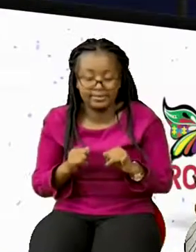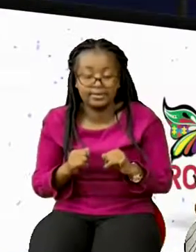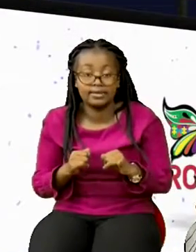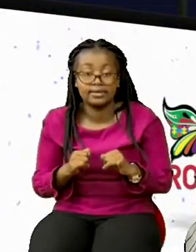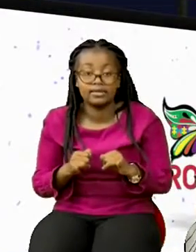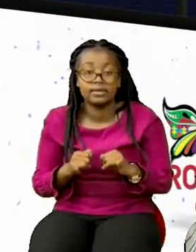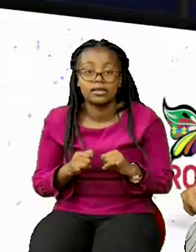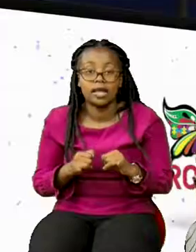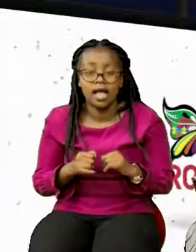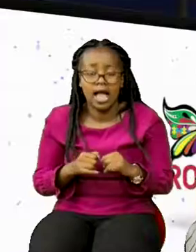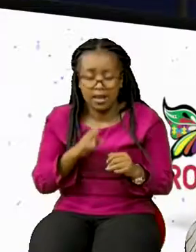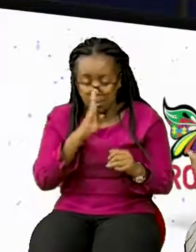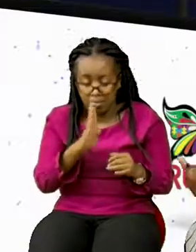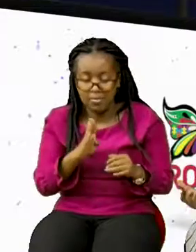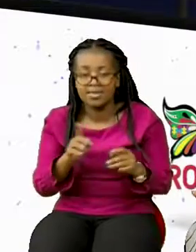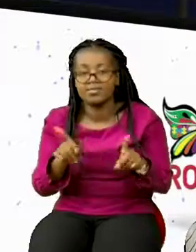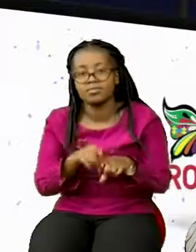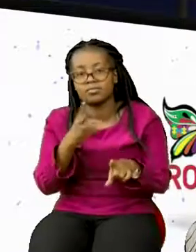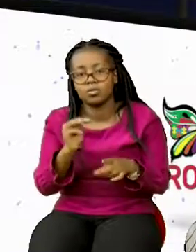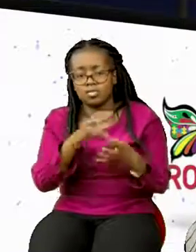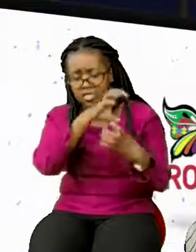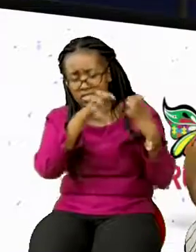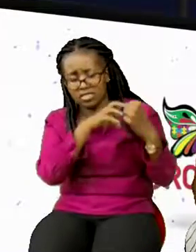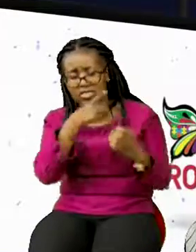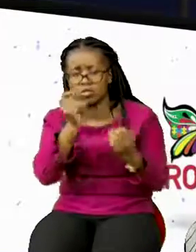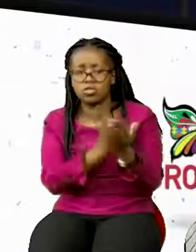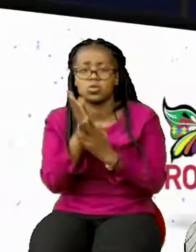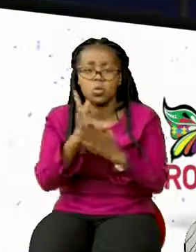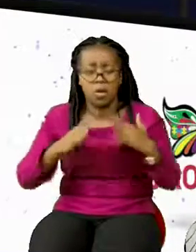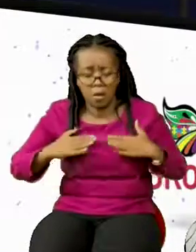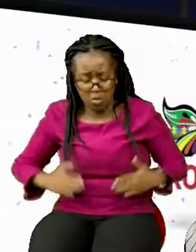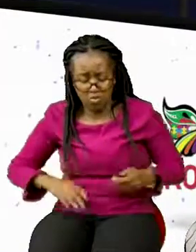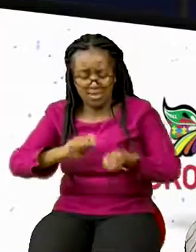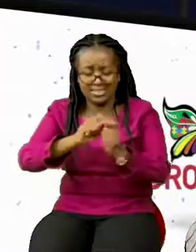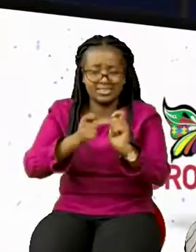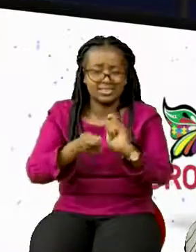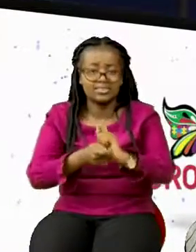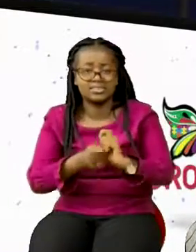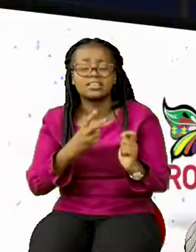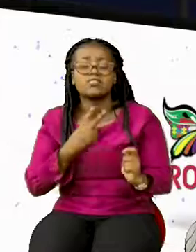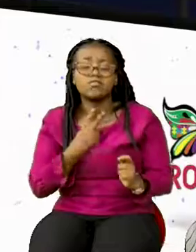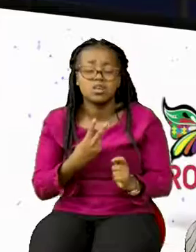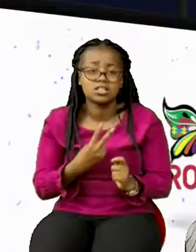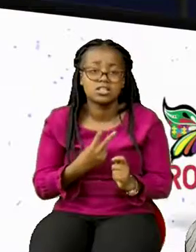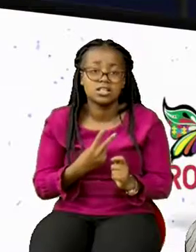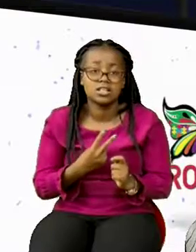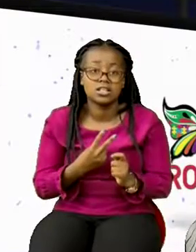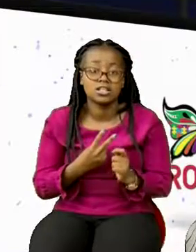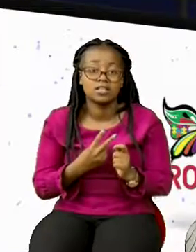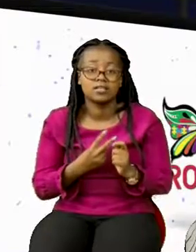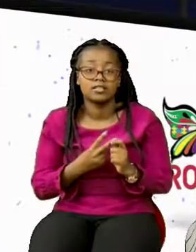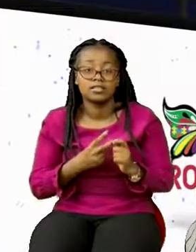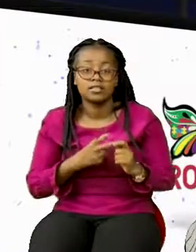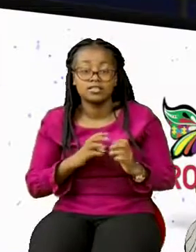put yourself in their shoes. All this confusion that they're going through, their body changing, their voices, their